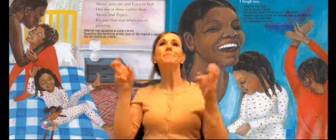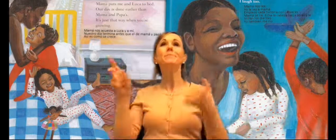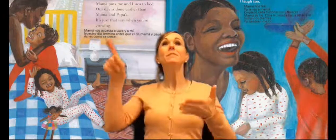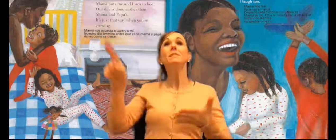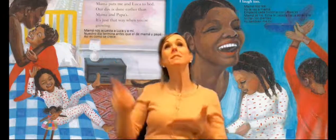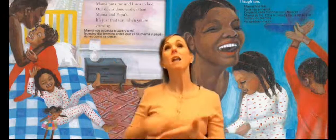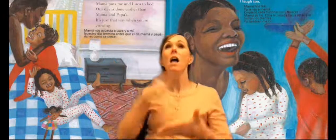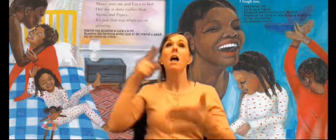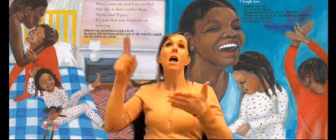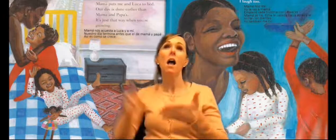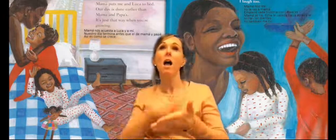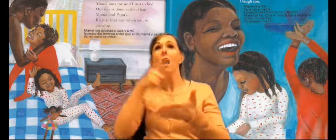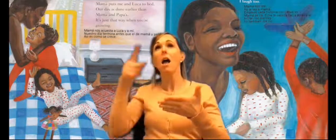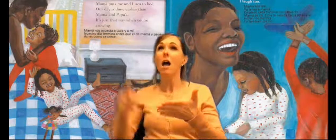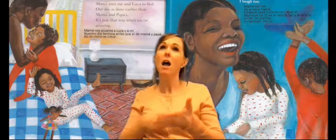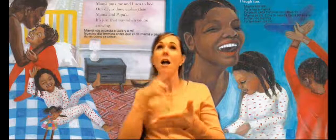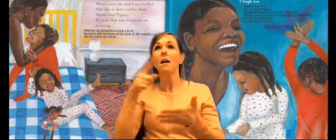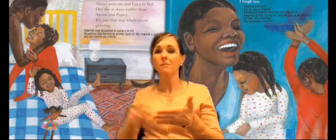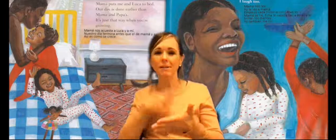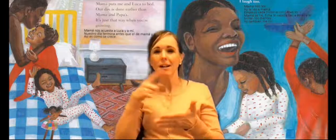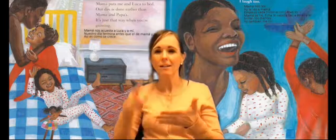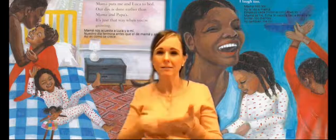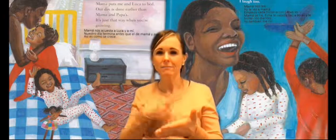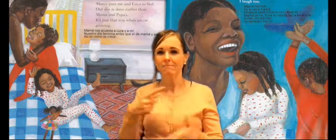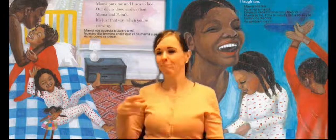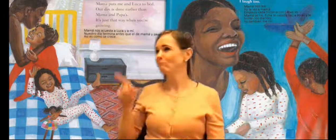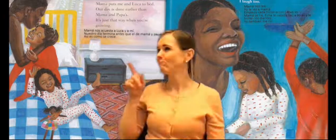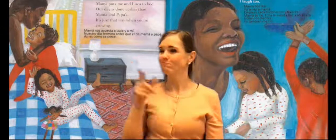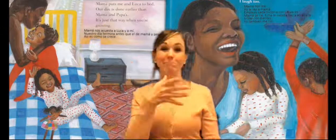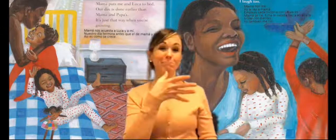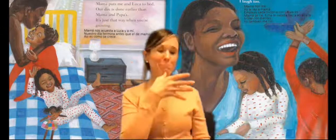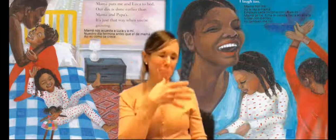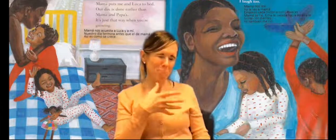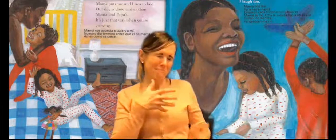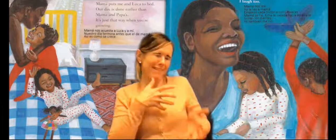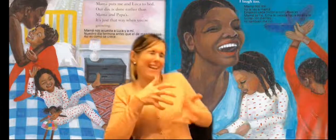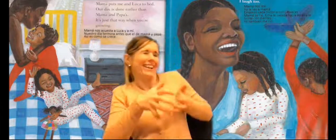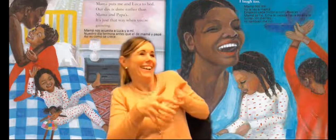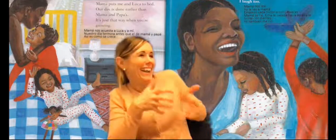story by saying, once upon a time.